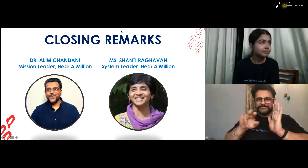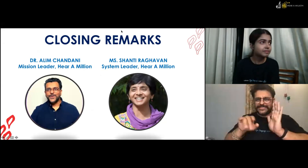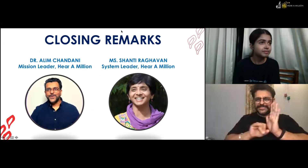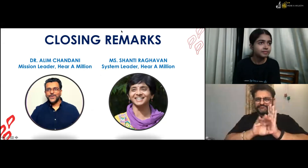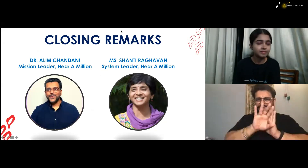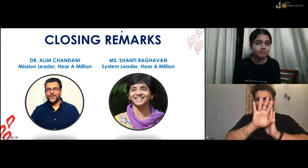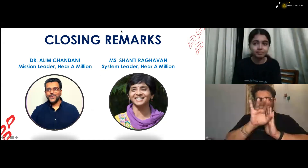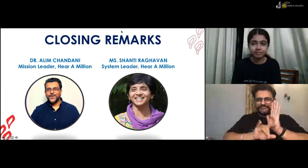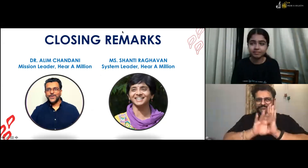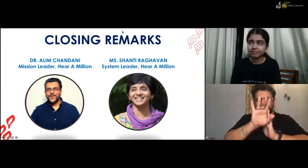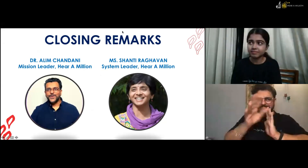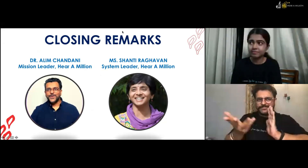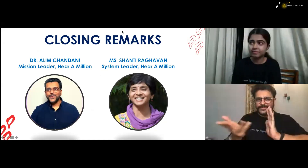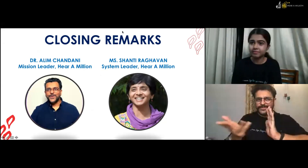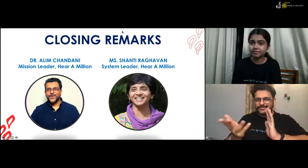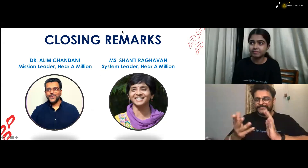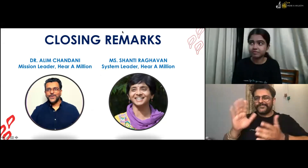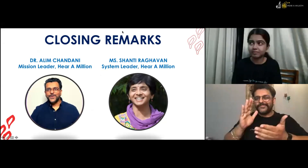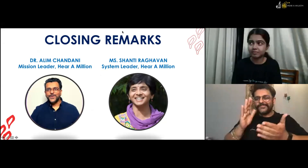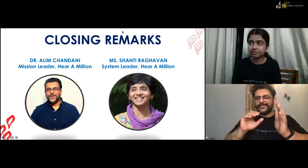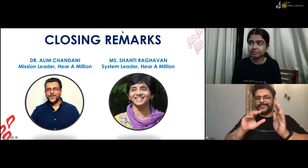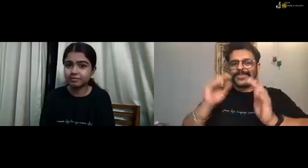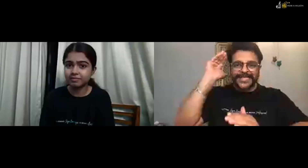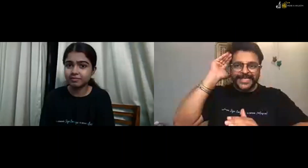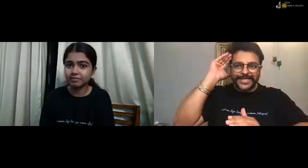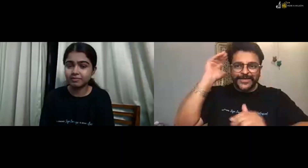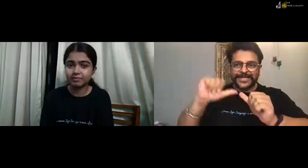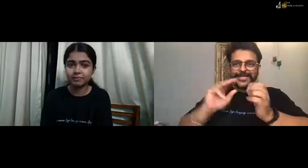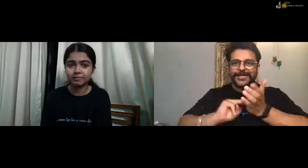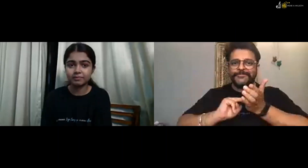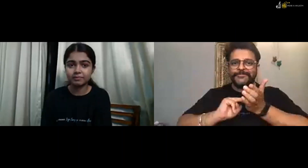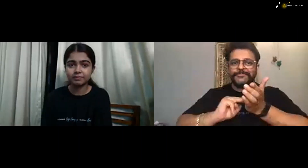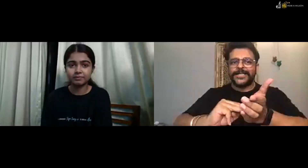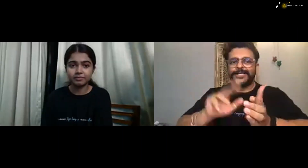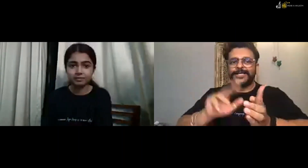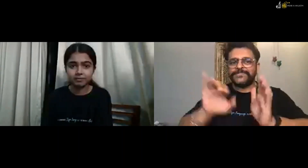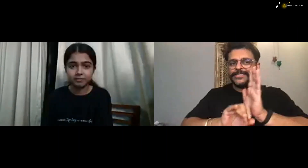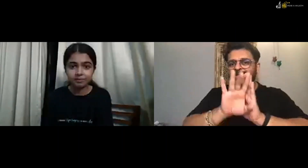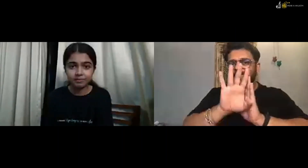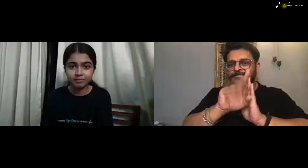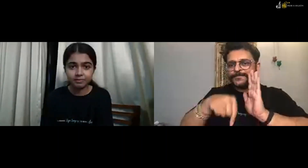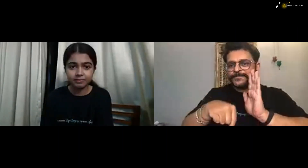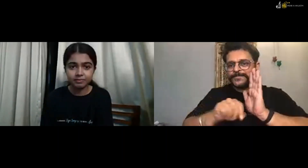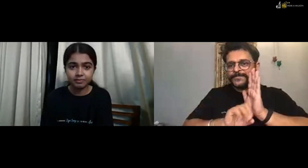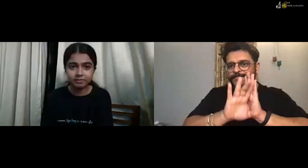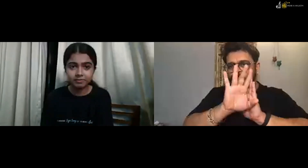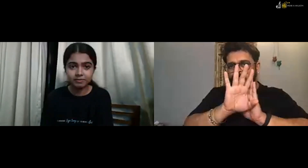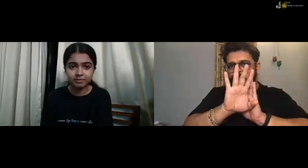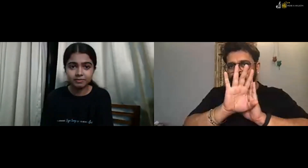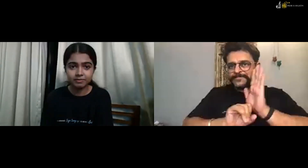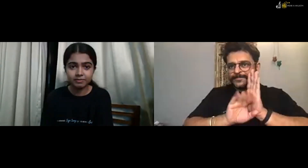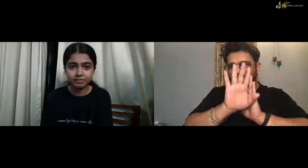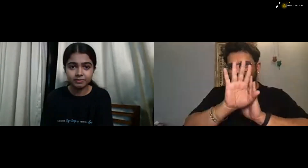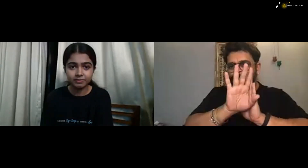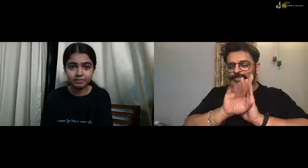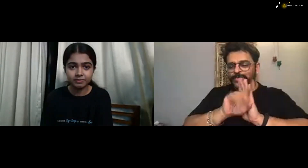people don't know this particular sign. What is here a million sign? This is here a million, HAM. That's the